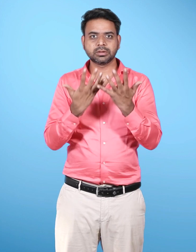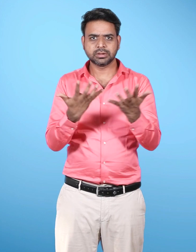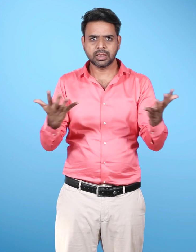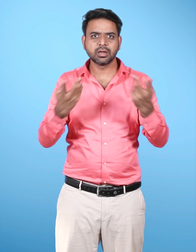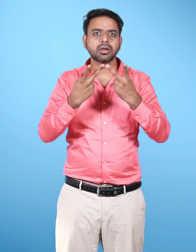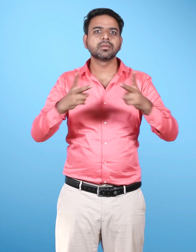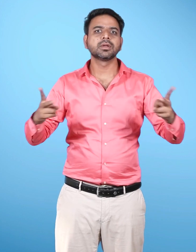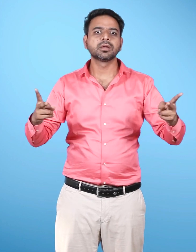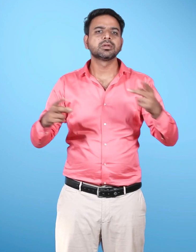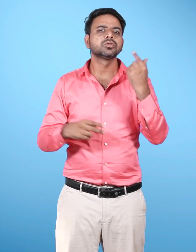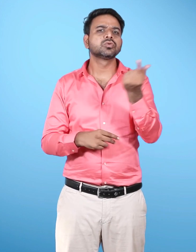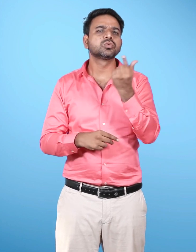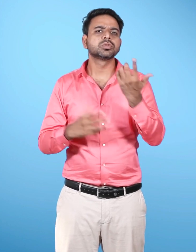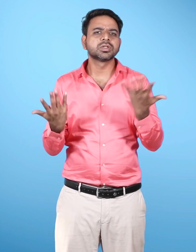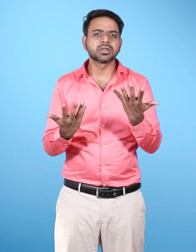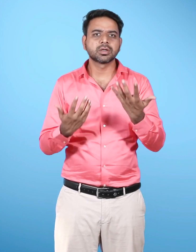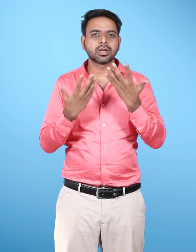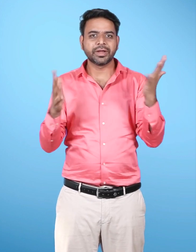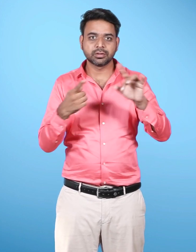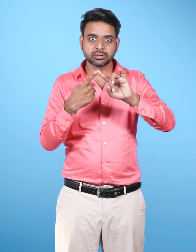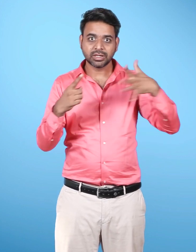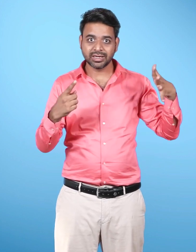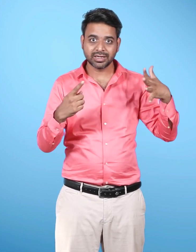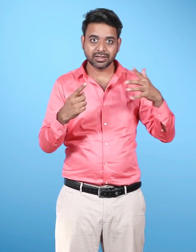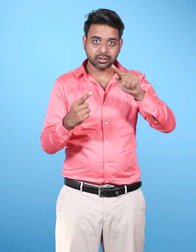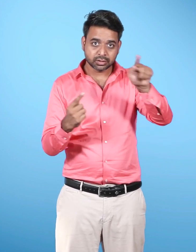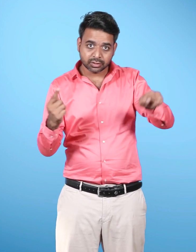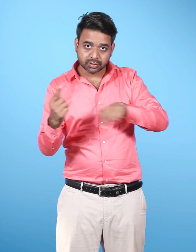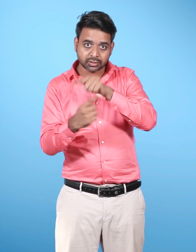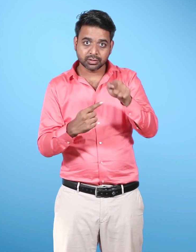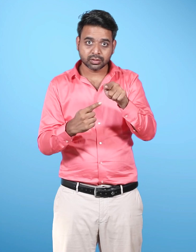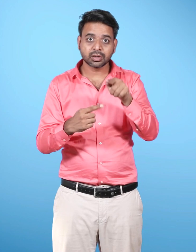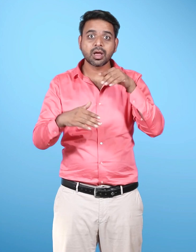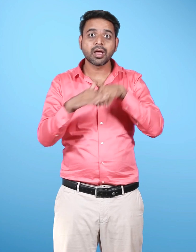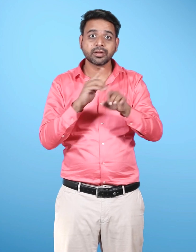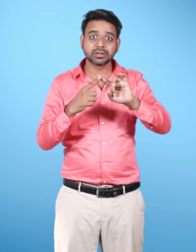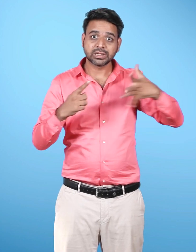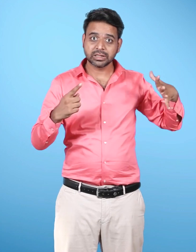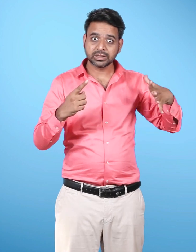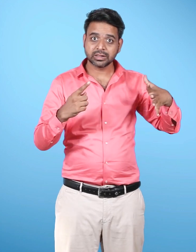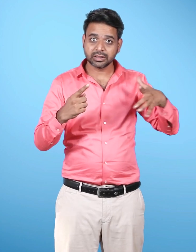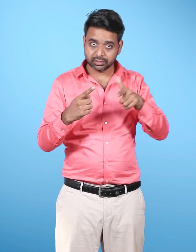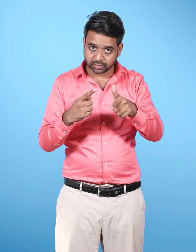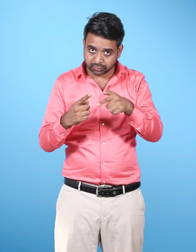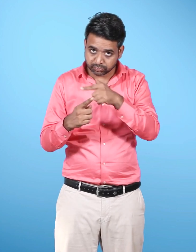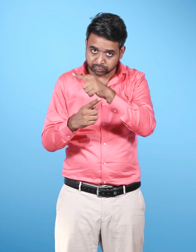What materials can be used in electric circuits so that the current can pass through them? Let us find